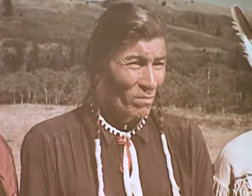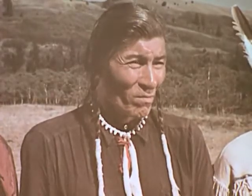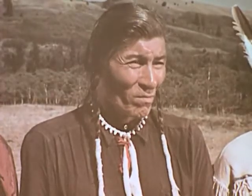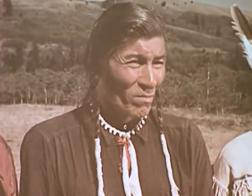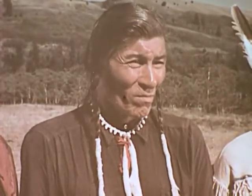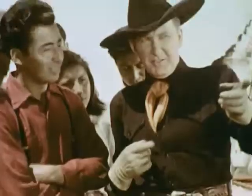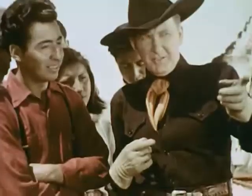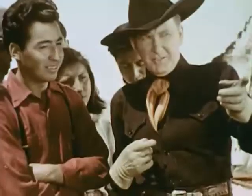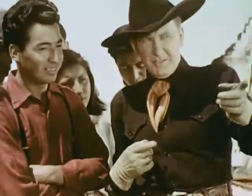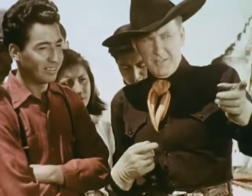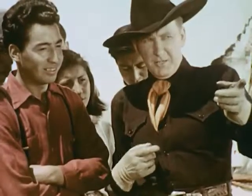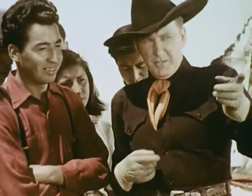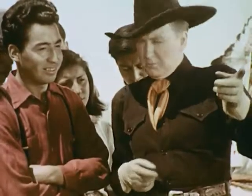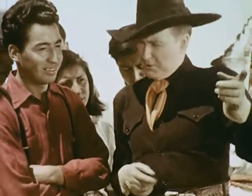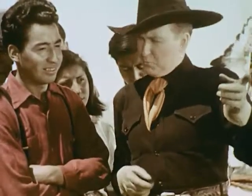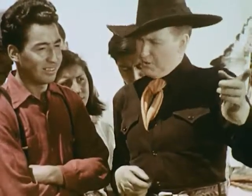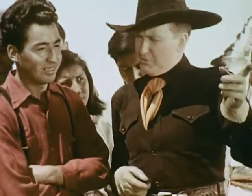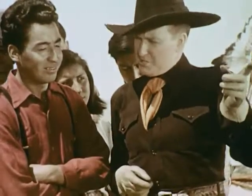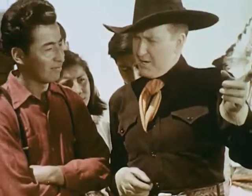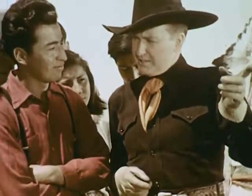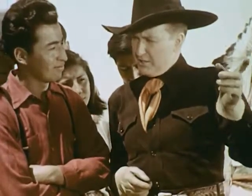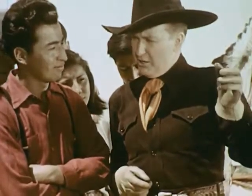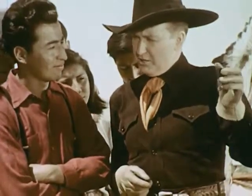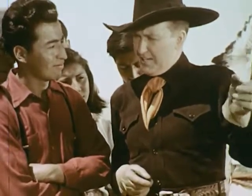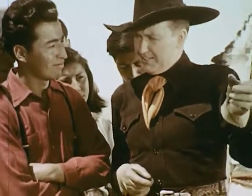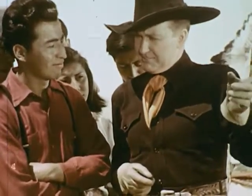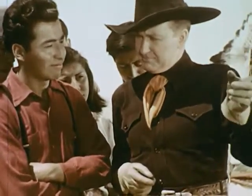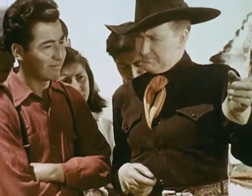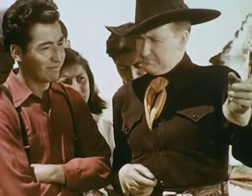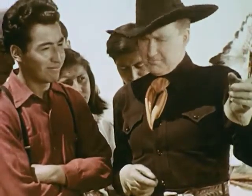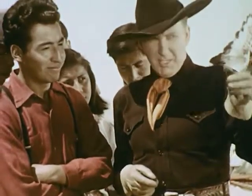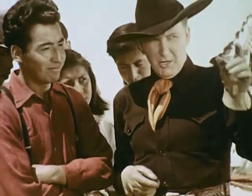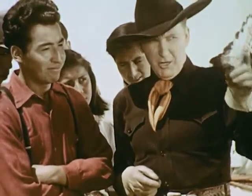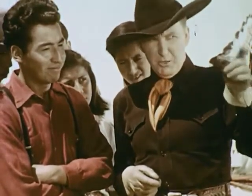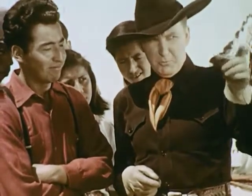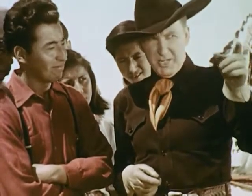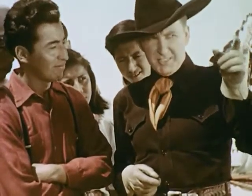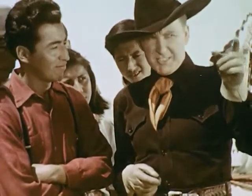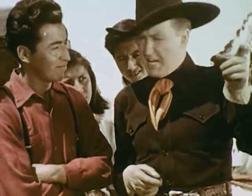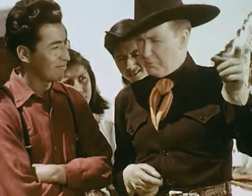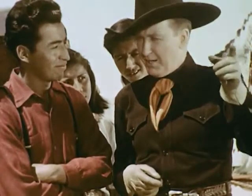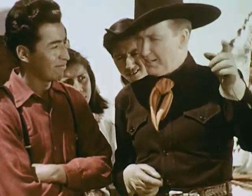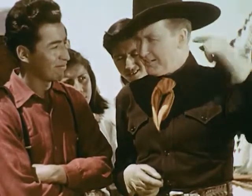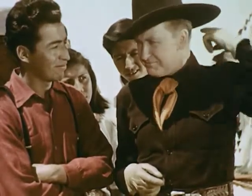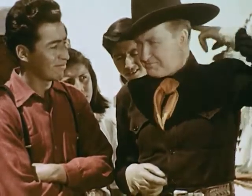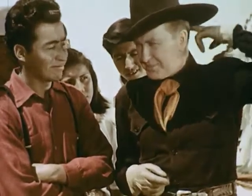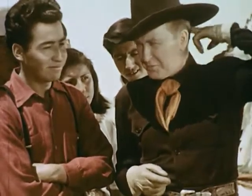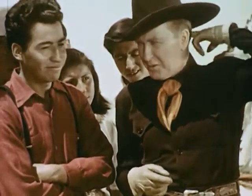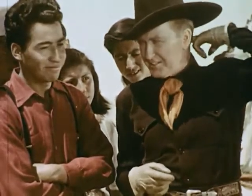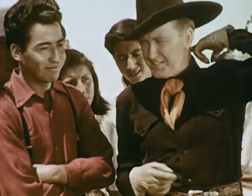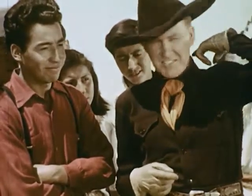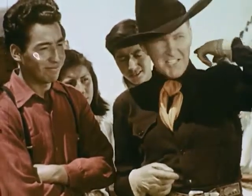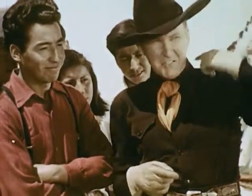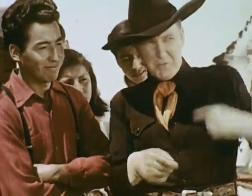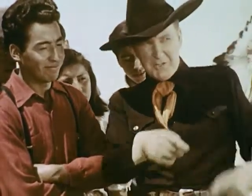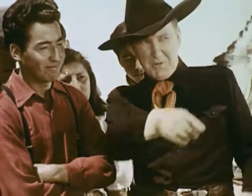pompadour. But in one respect, they're all alike. They all braid their scalp lock and wear it in a single braid